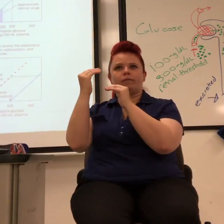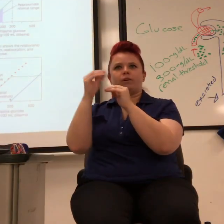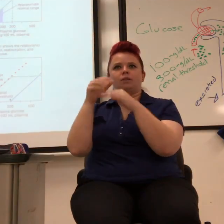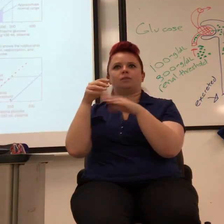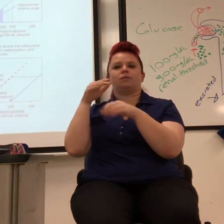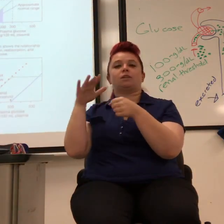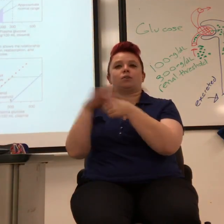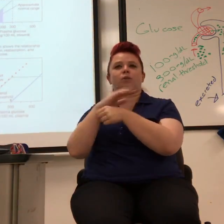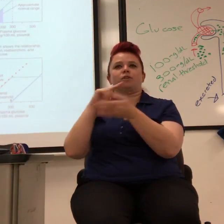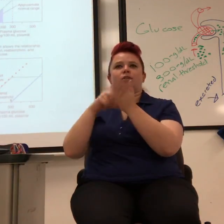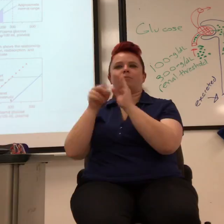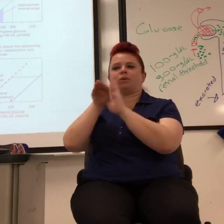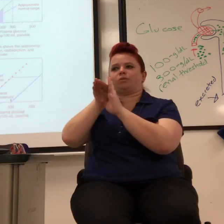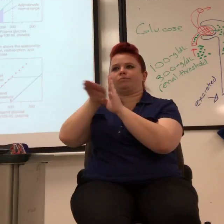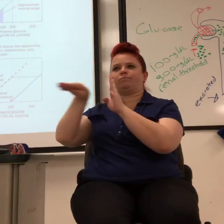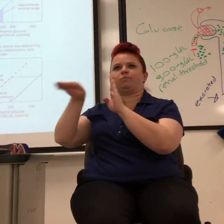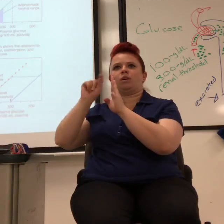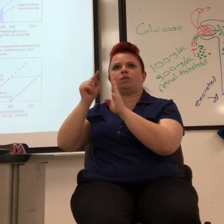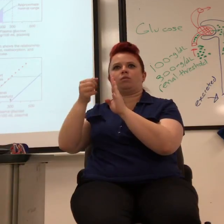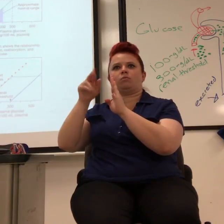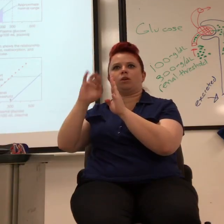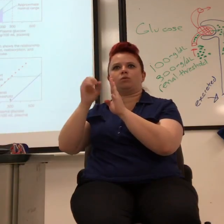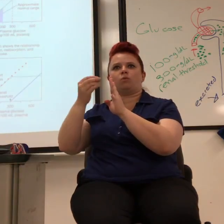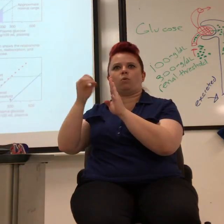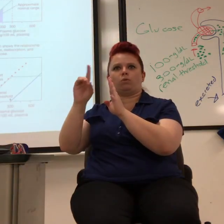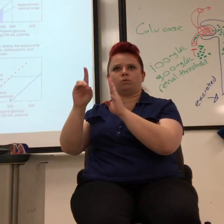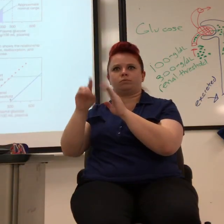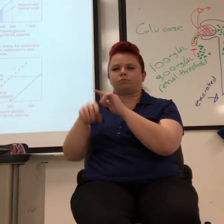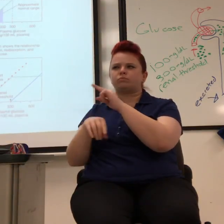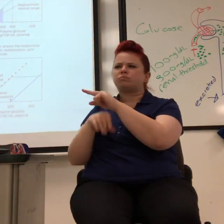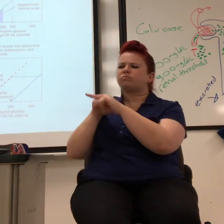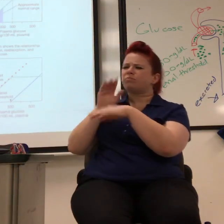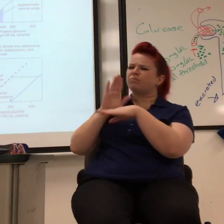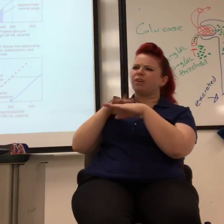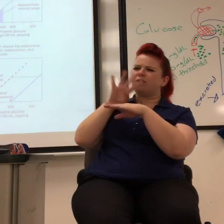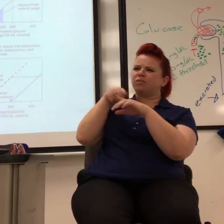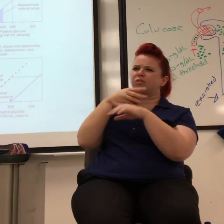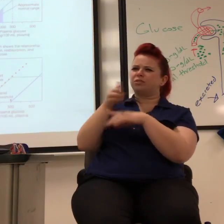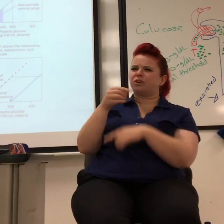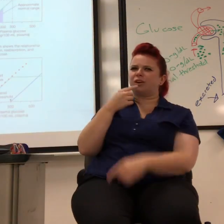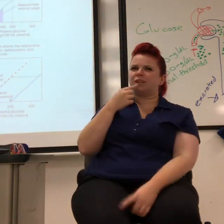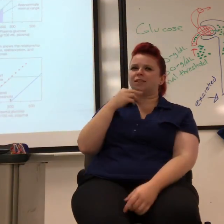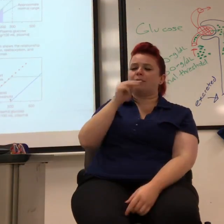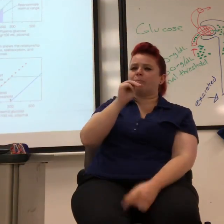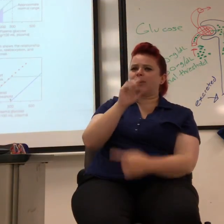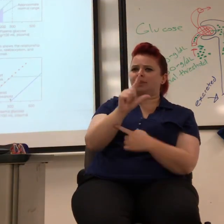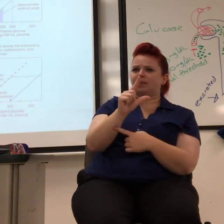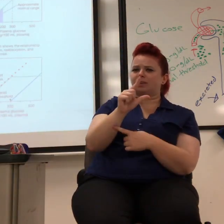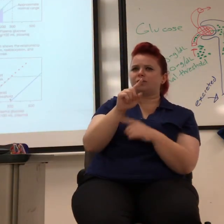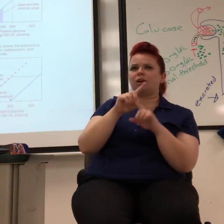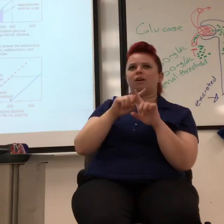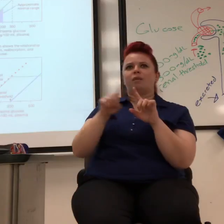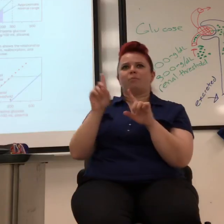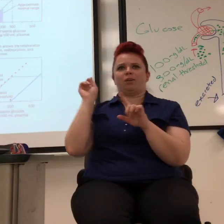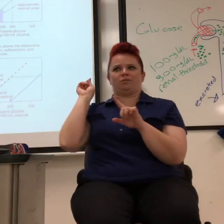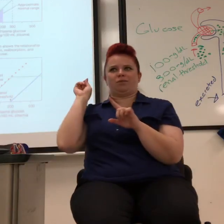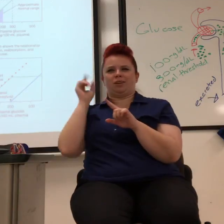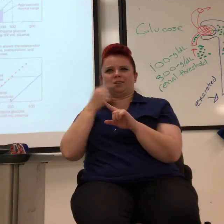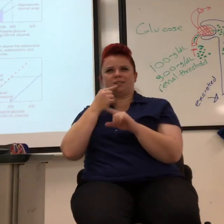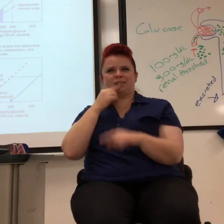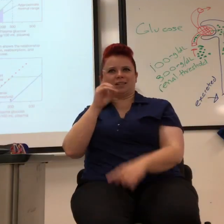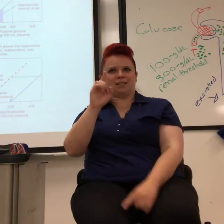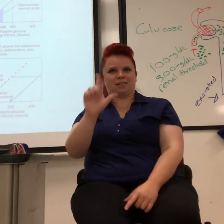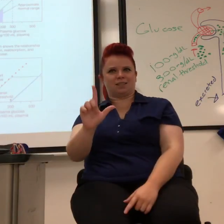Yeah? On the charts it says milliliters, but on the board it says deciliters. It